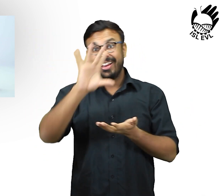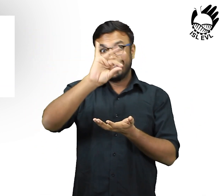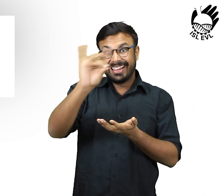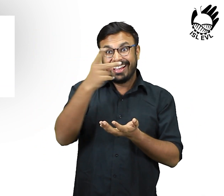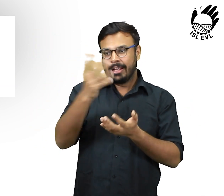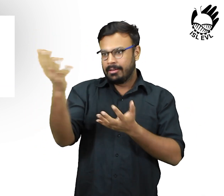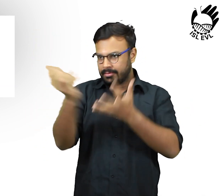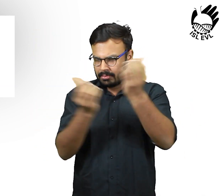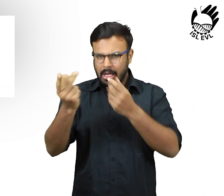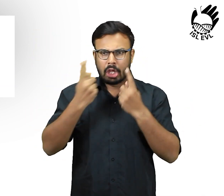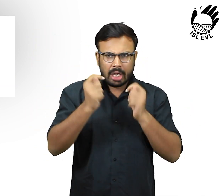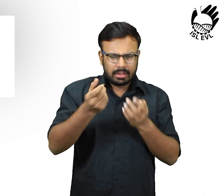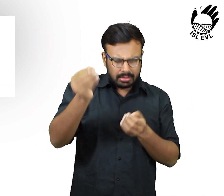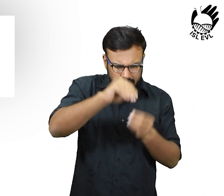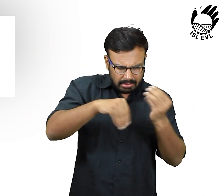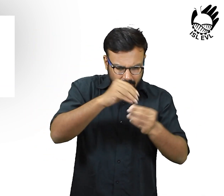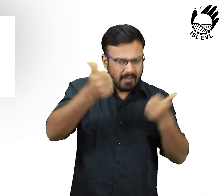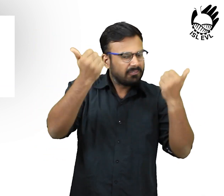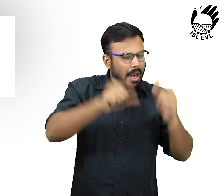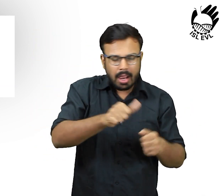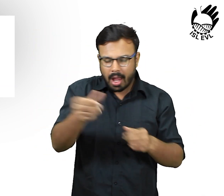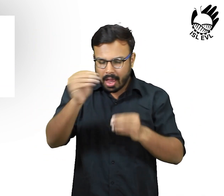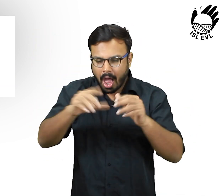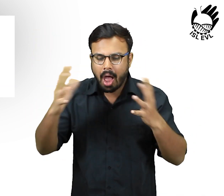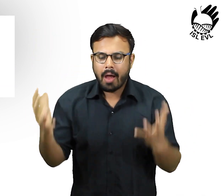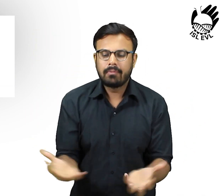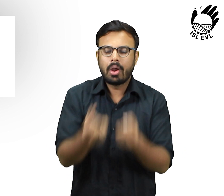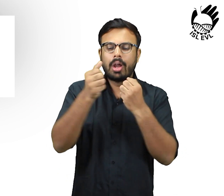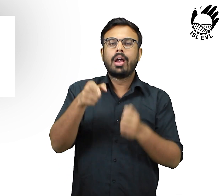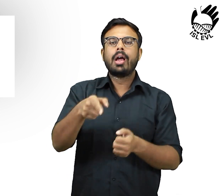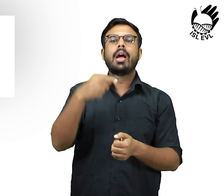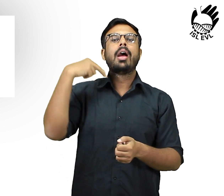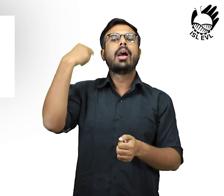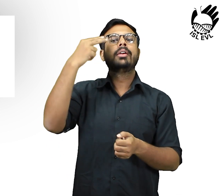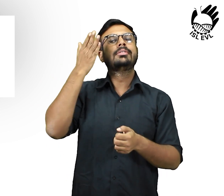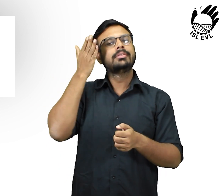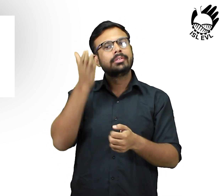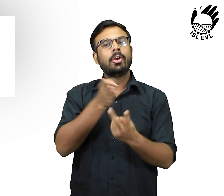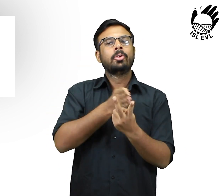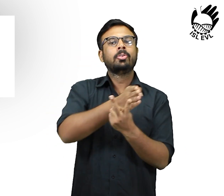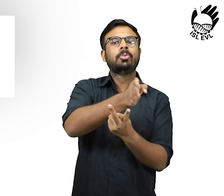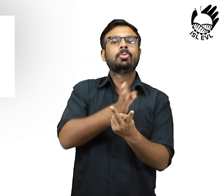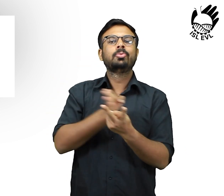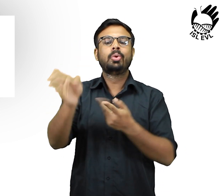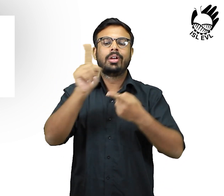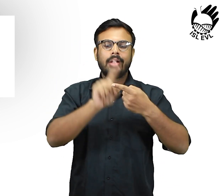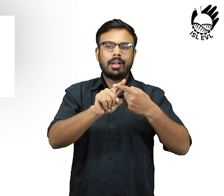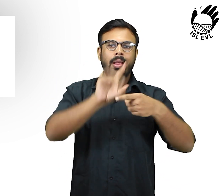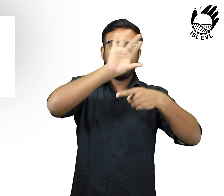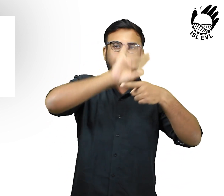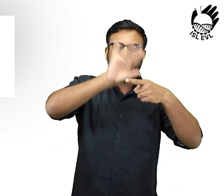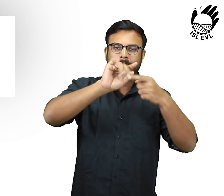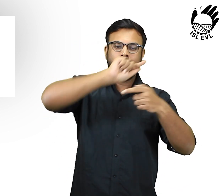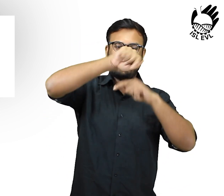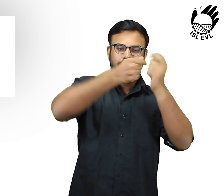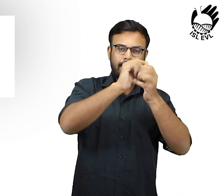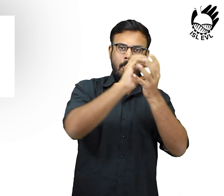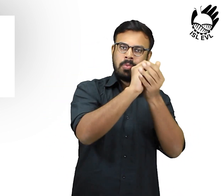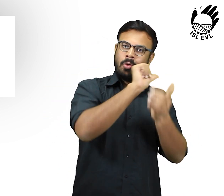to understand what happens with glues with polymer molecules and other glues which do